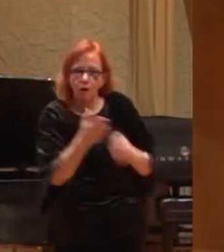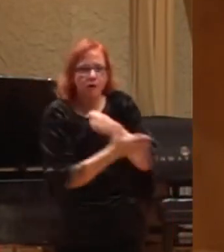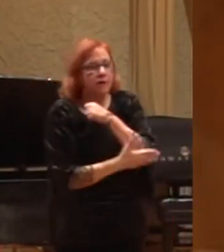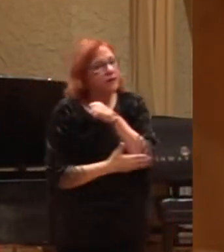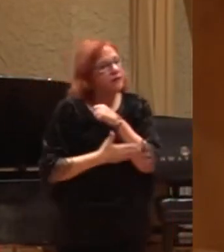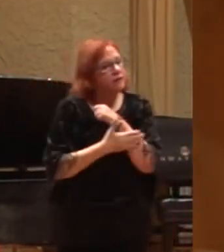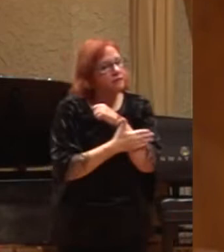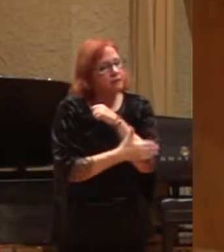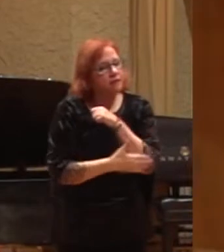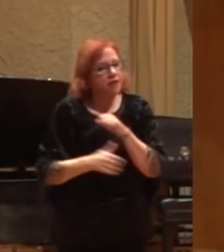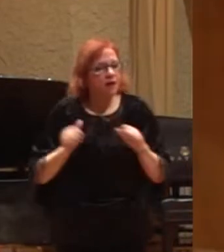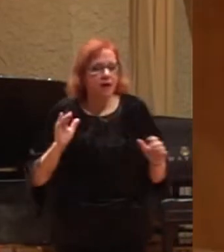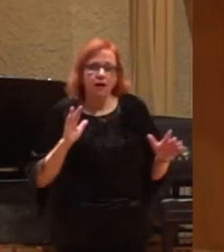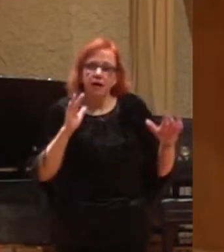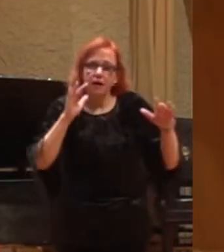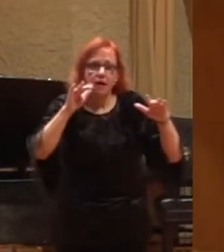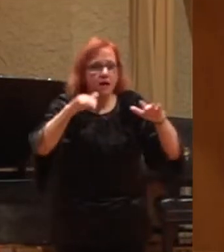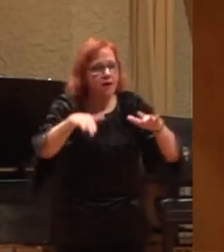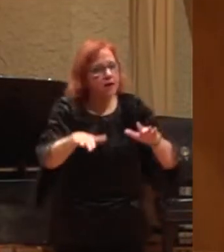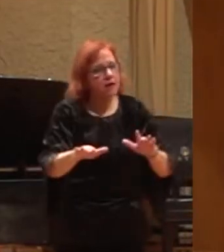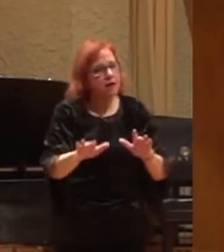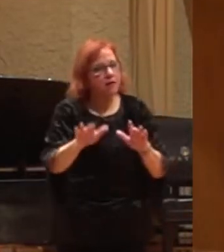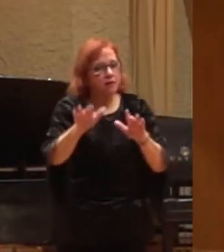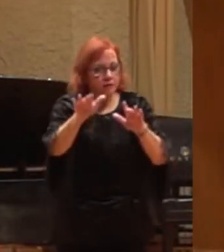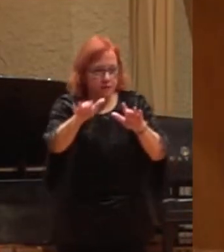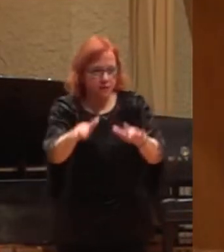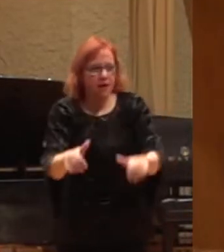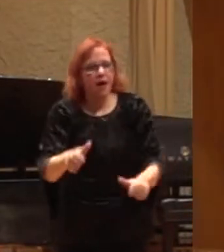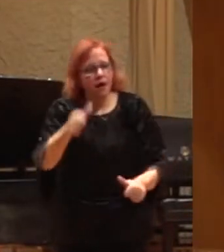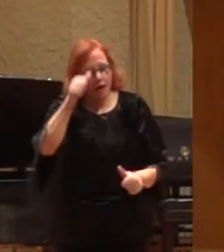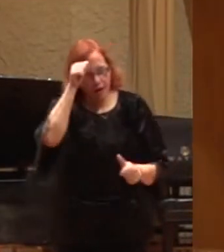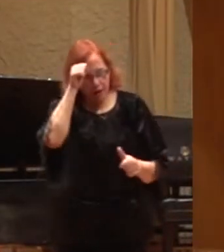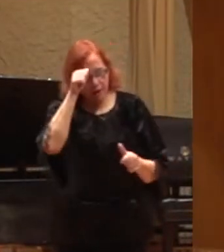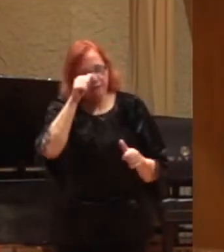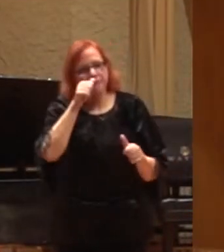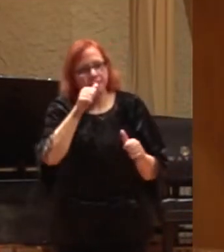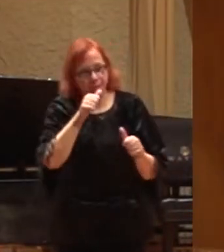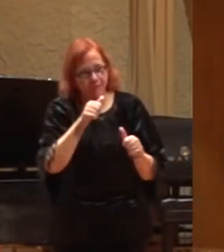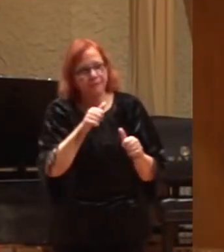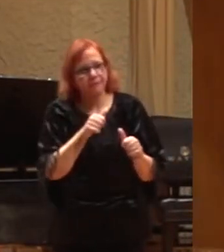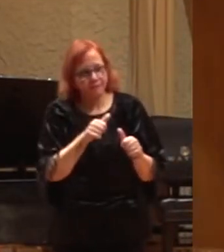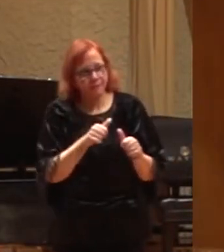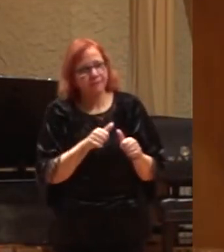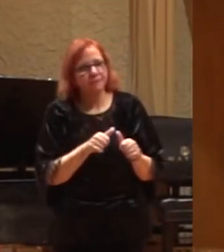the hills I used to roam.